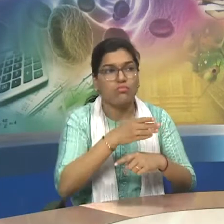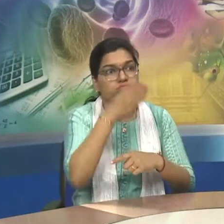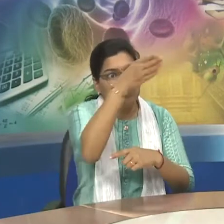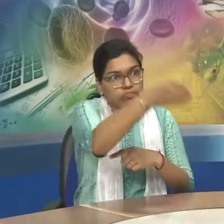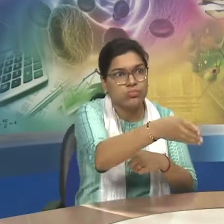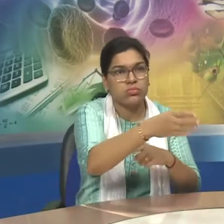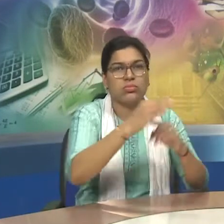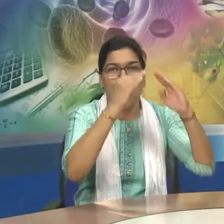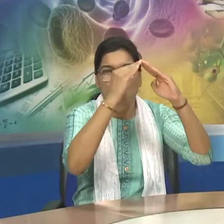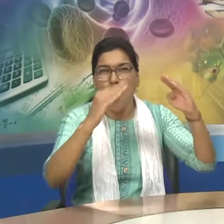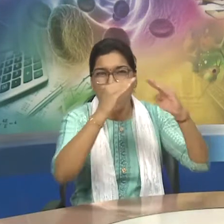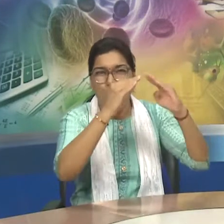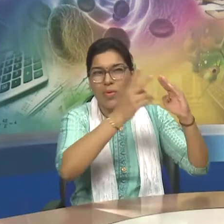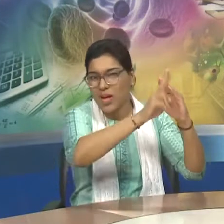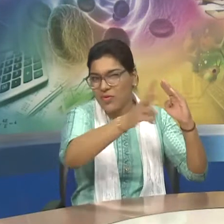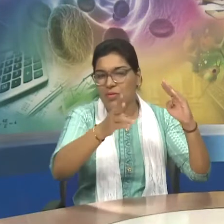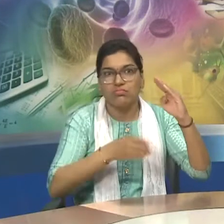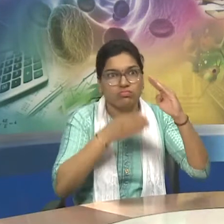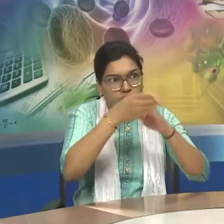to development